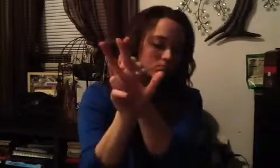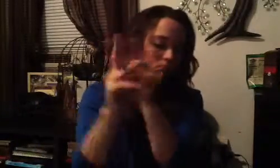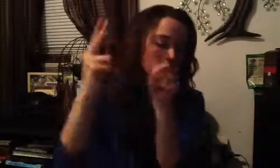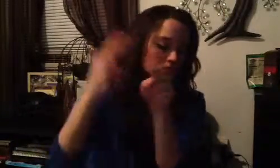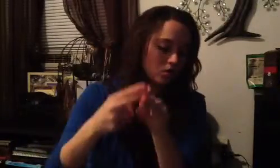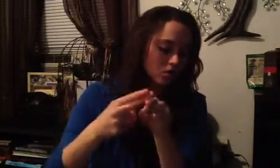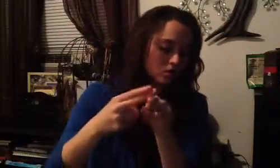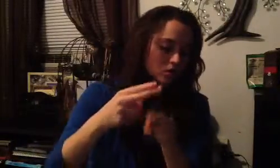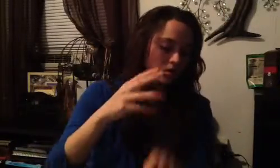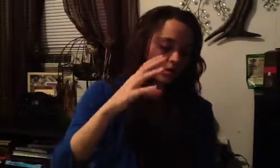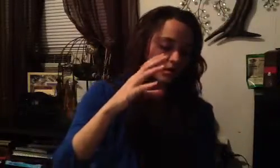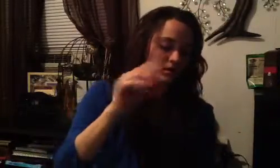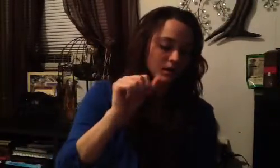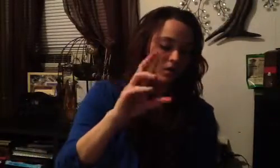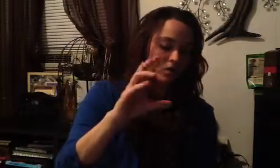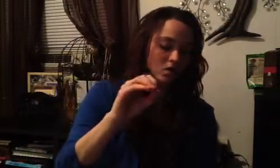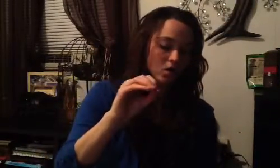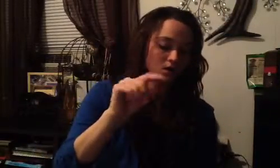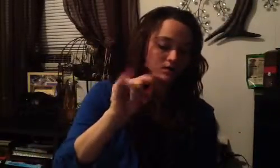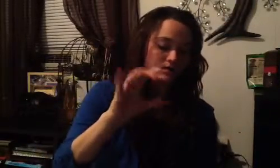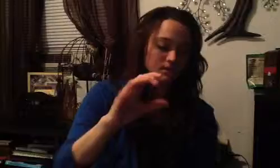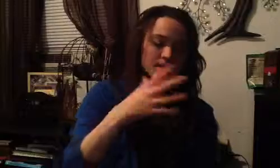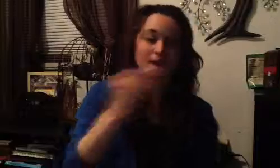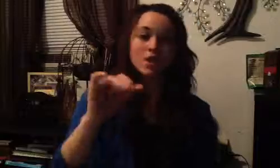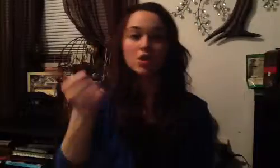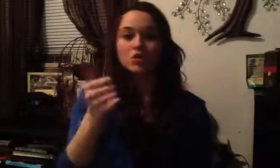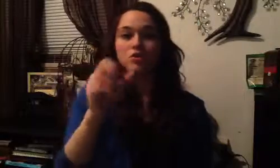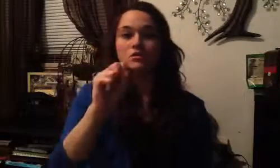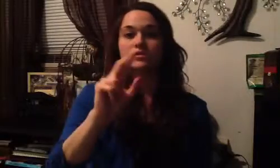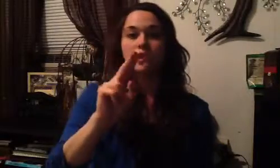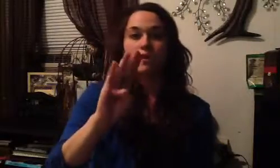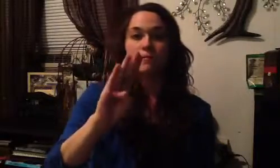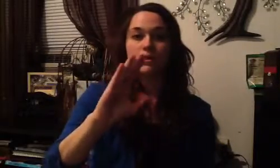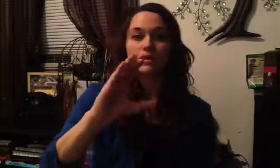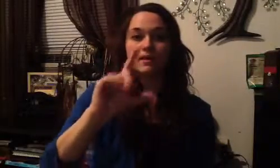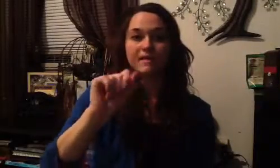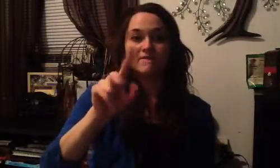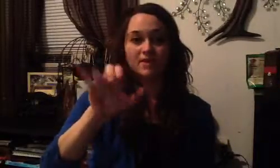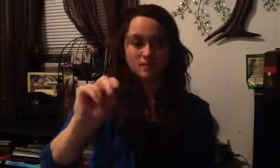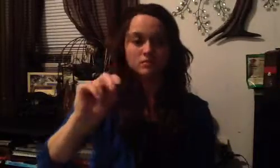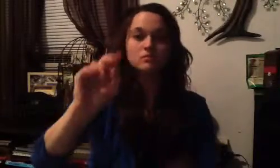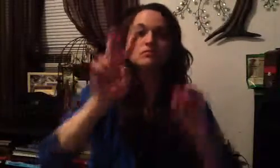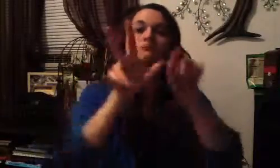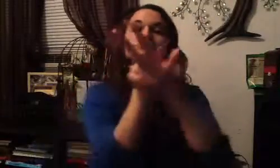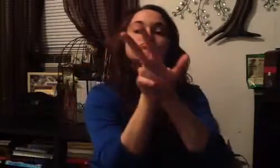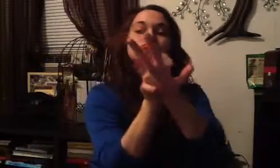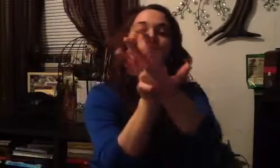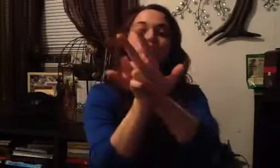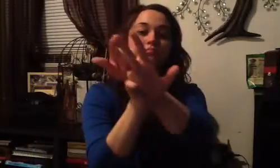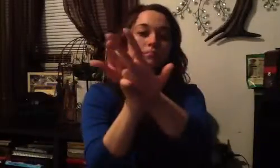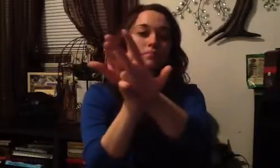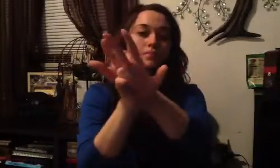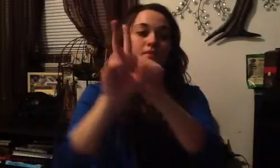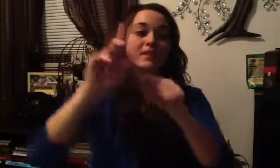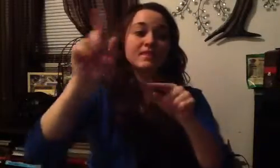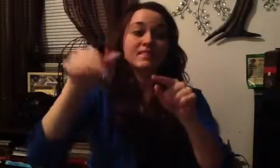left subclavian artery. This will then continue down into the thoracic